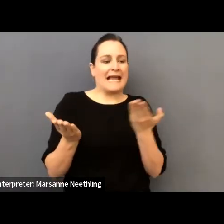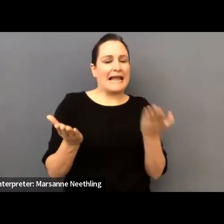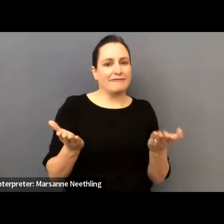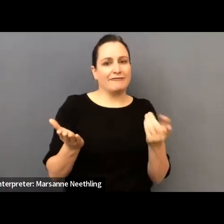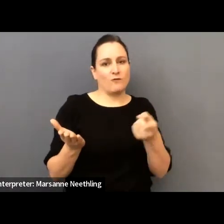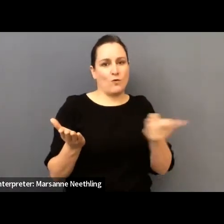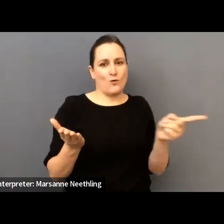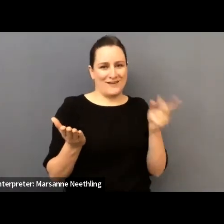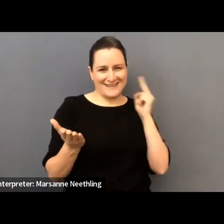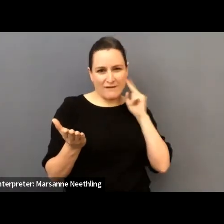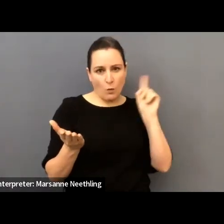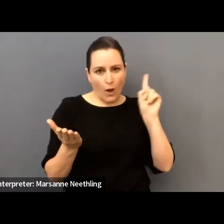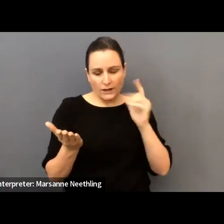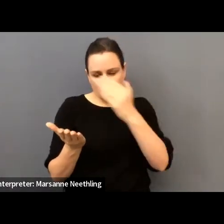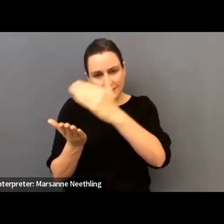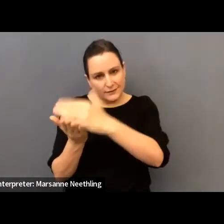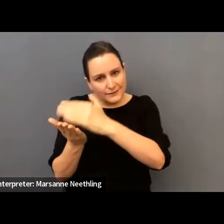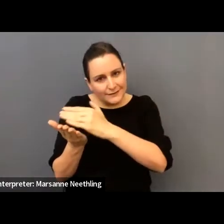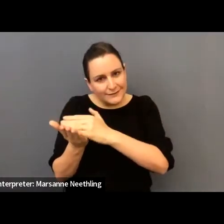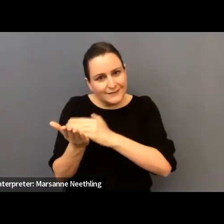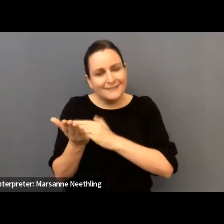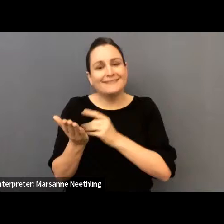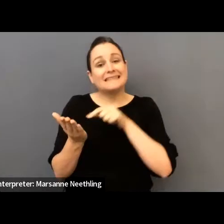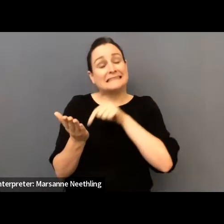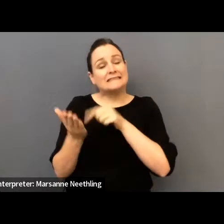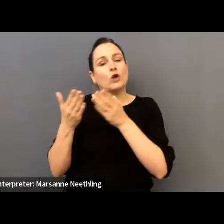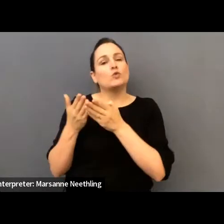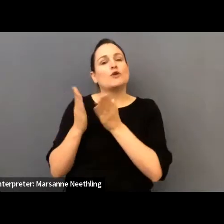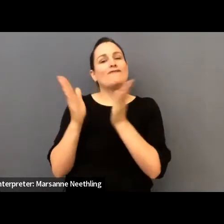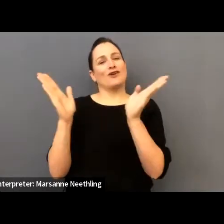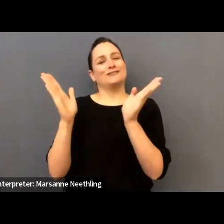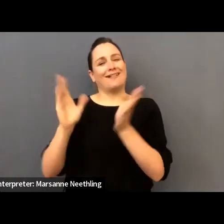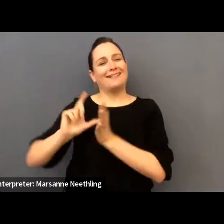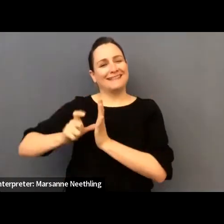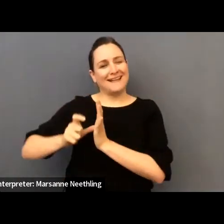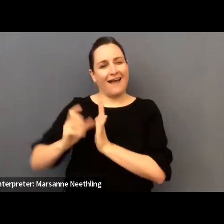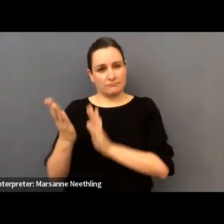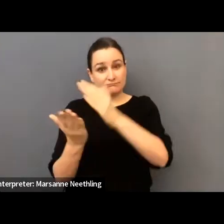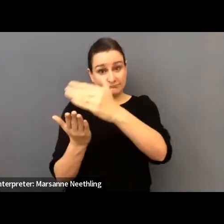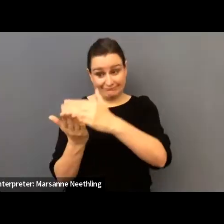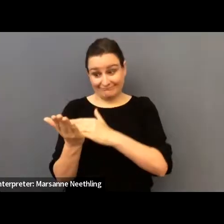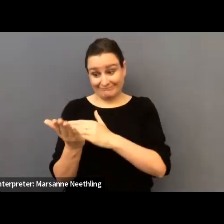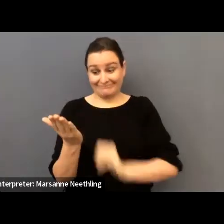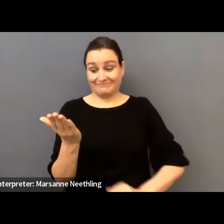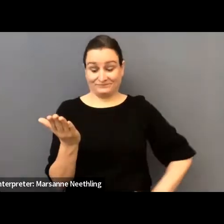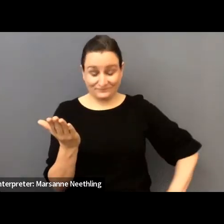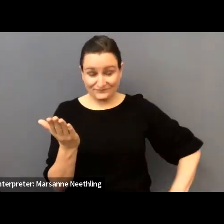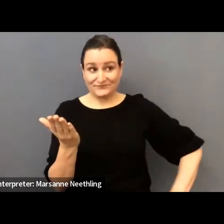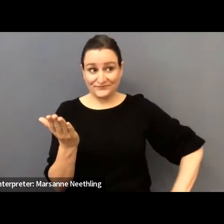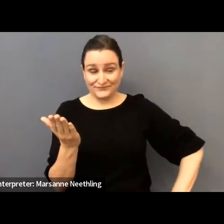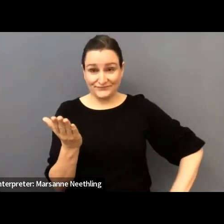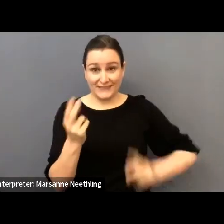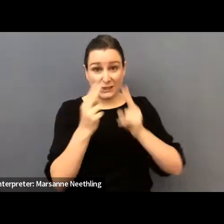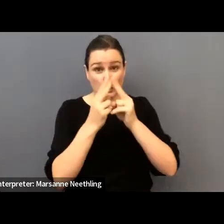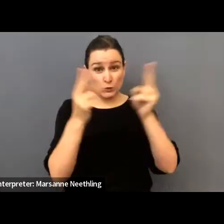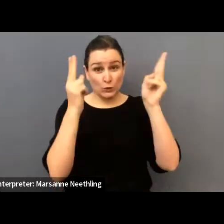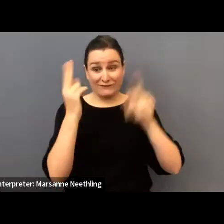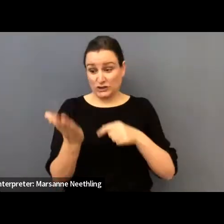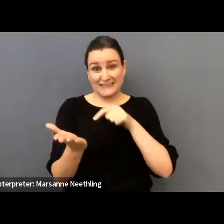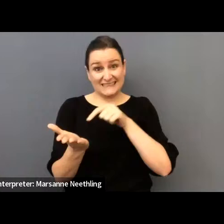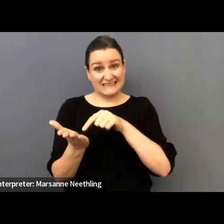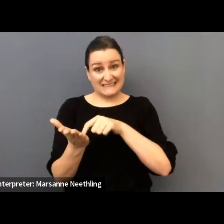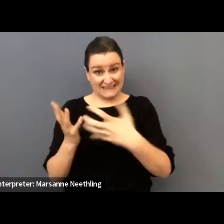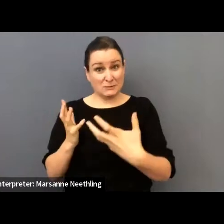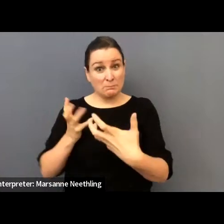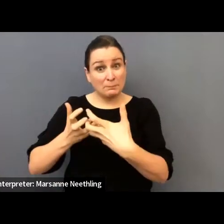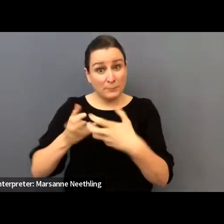user, then my biggest question is, are we ready? Are we ready to do